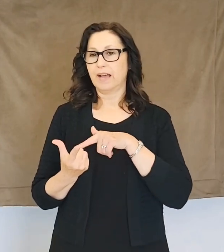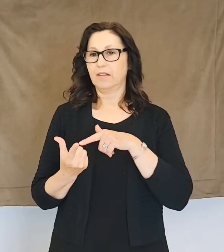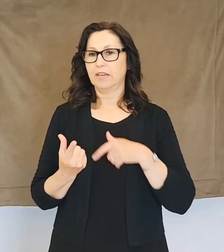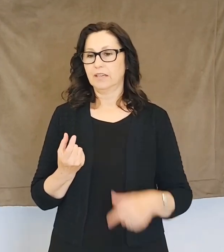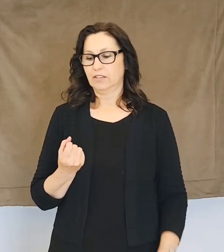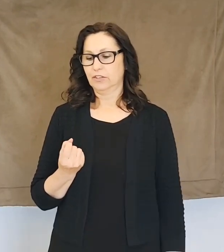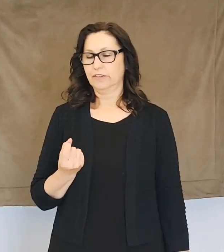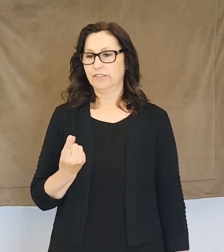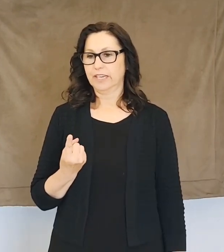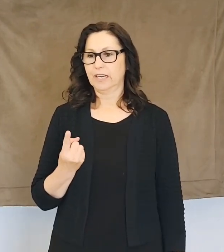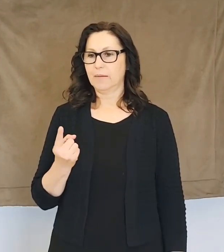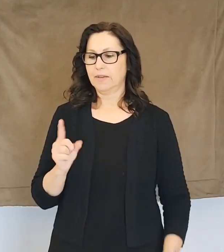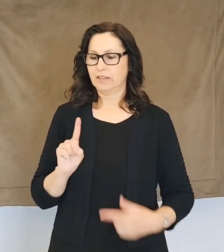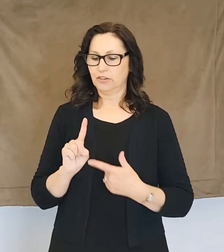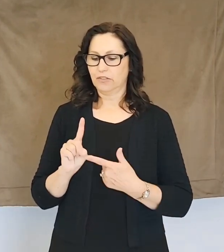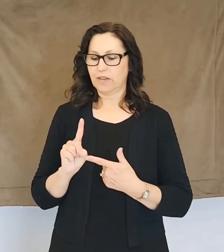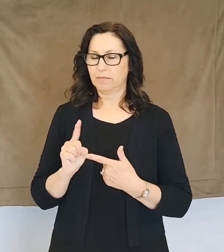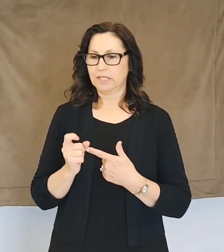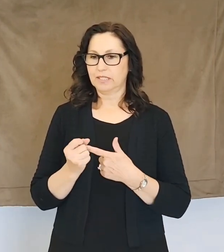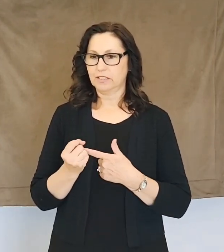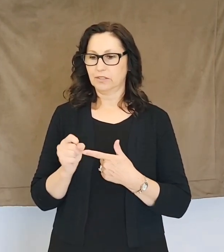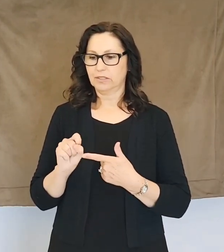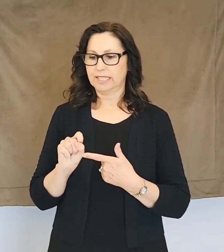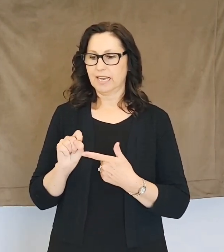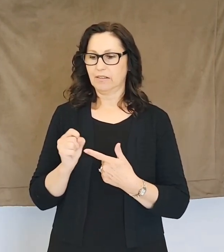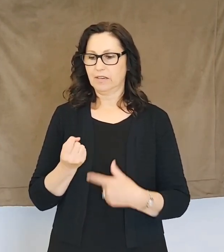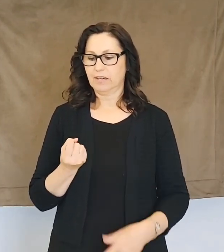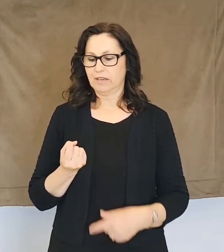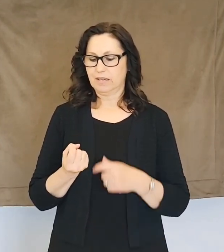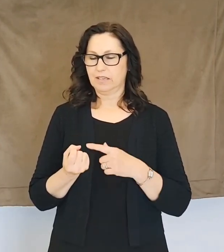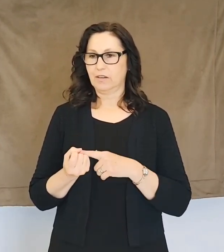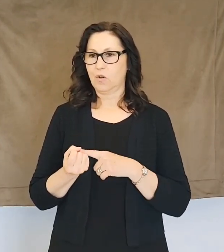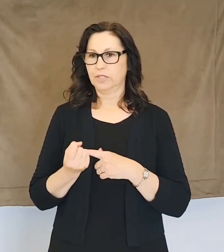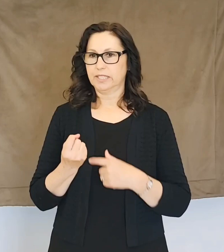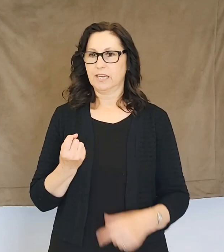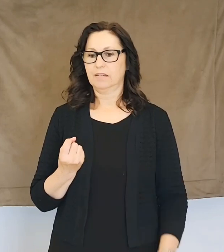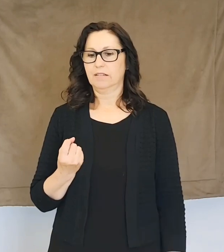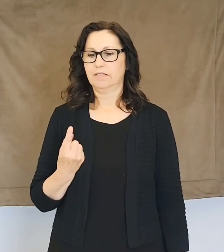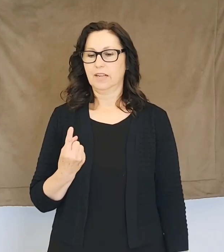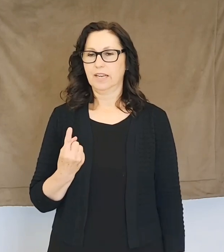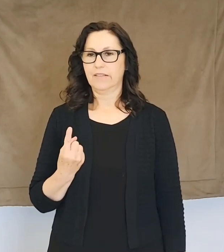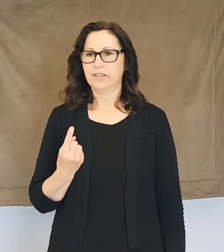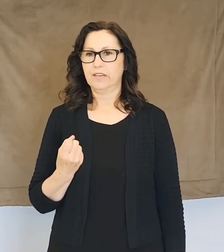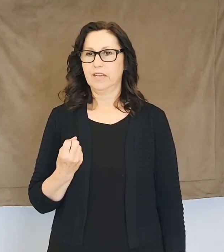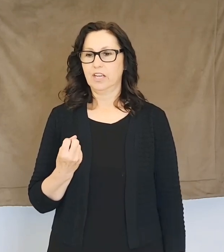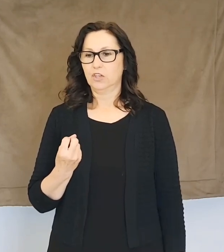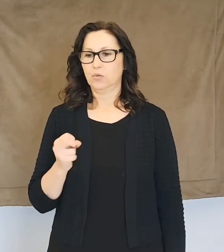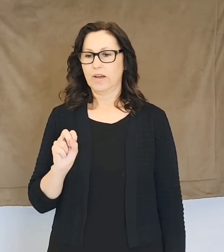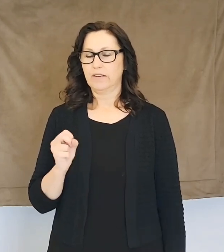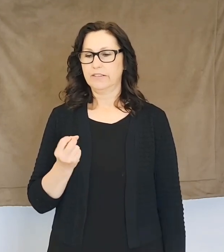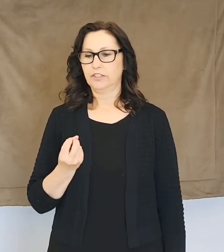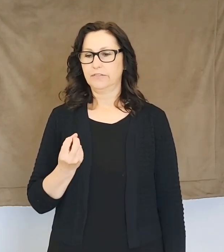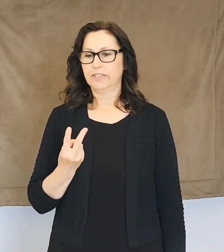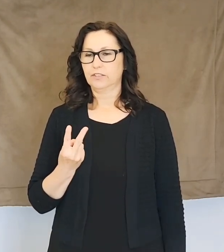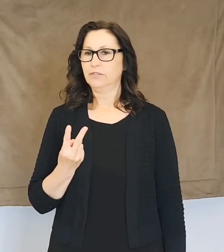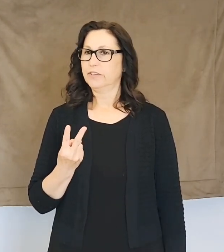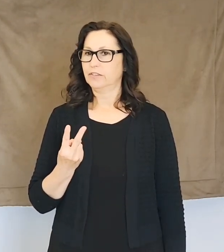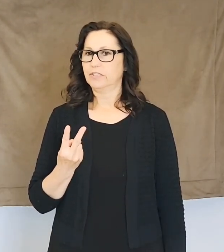out. So you flick it up and then your thumb is still down. Hold it down. 11, 12 is you flick two fingers